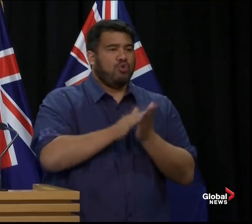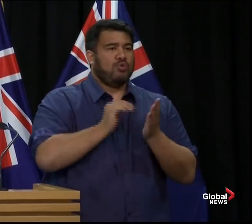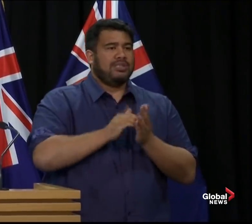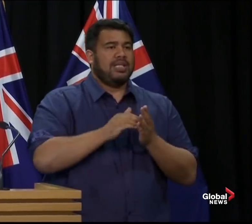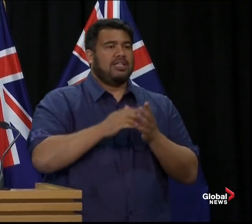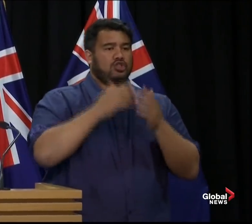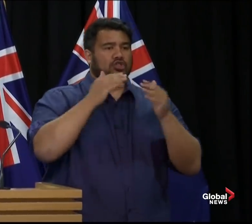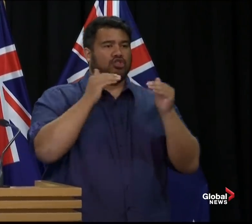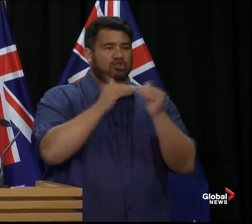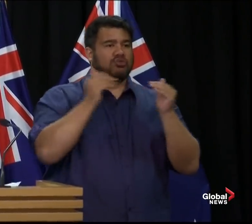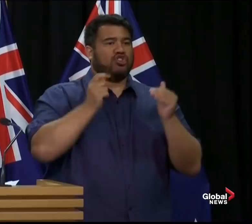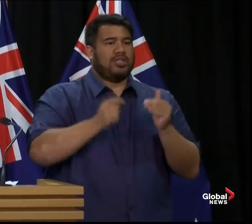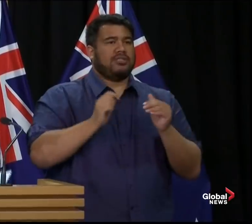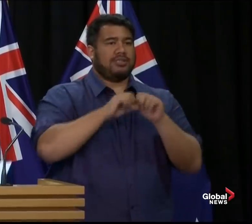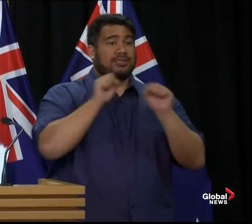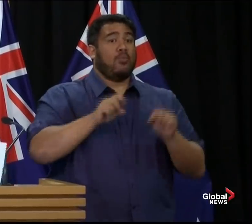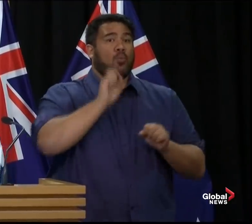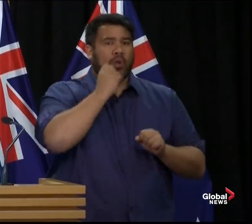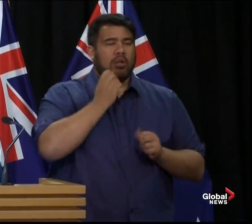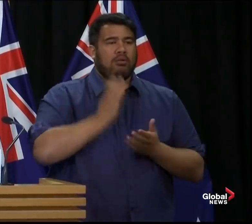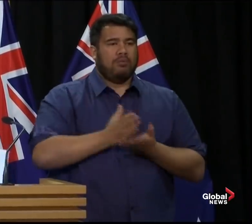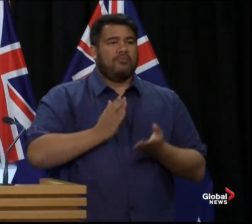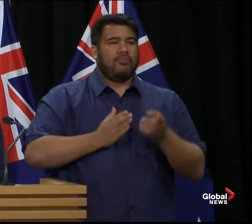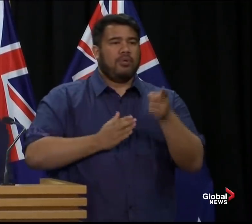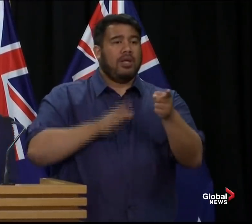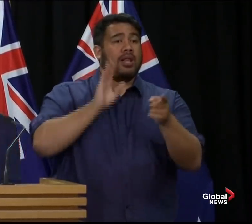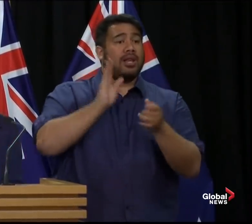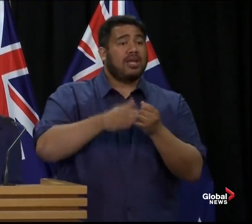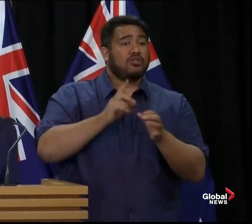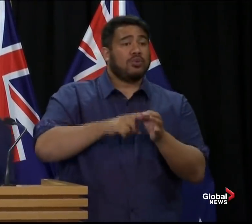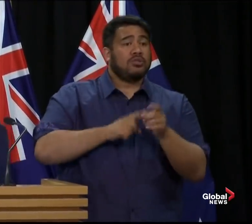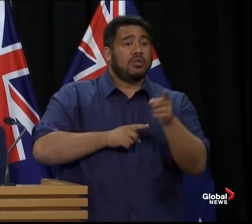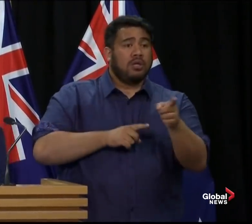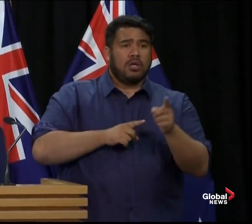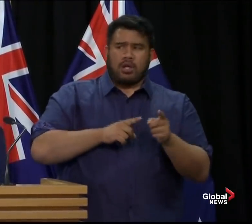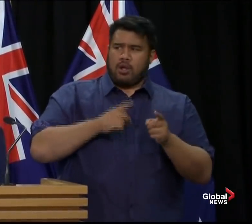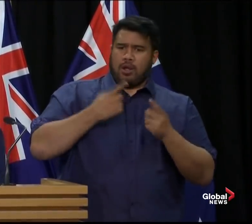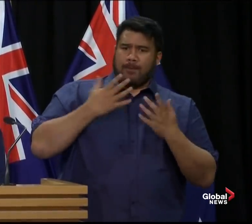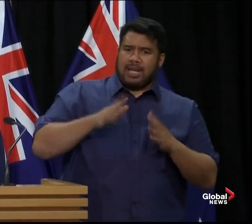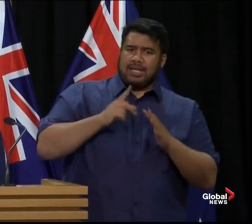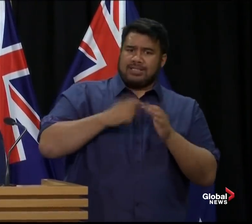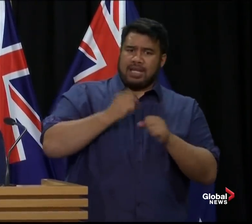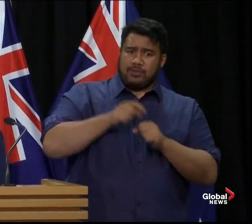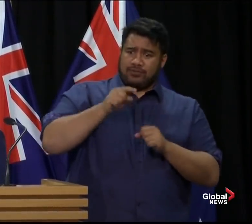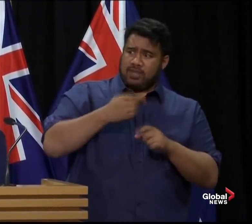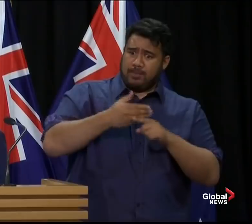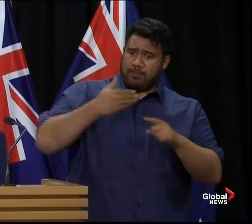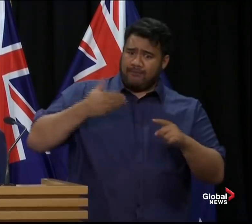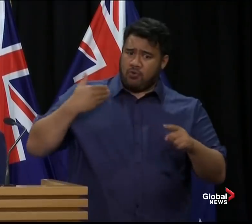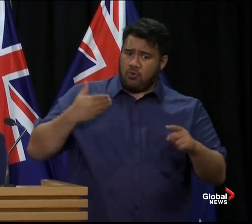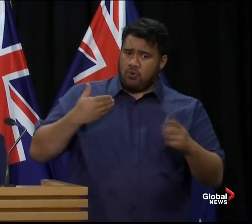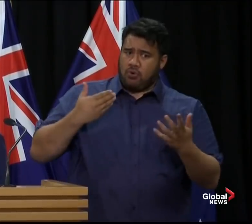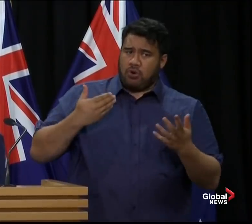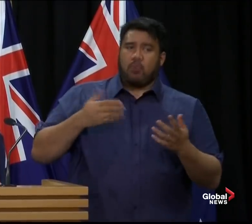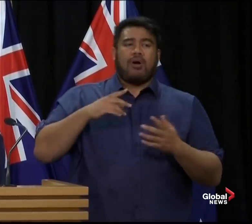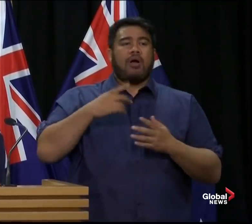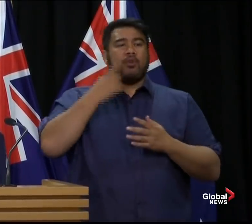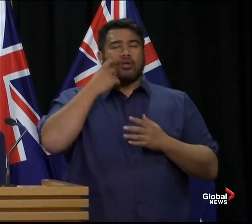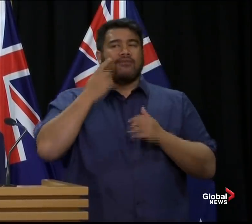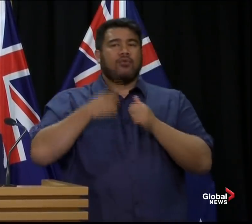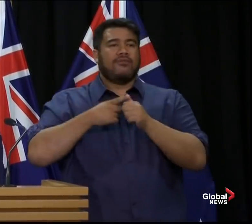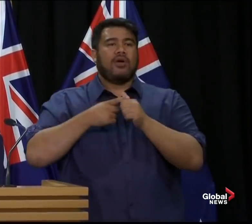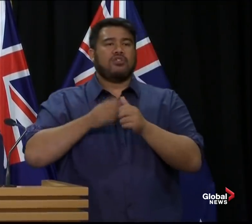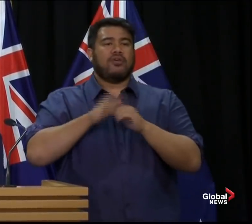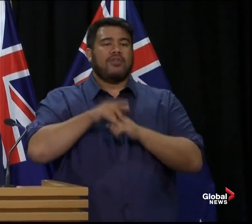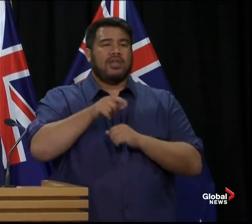system. All right? Last question. Again, it's an area in which I'm seeking advice. What I can say is that in